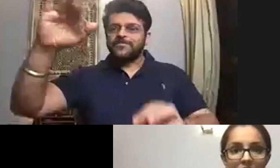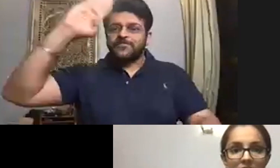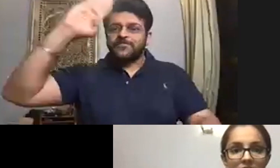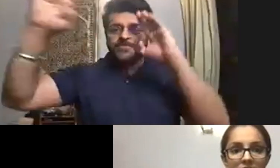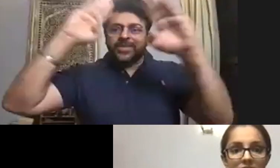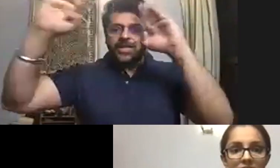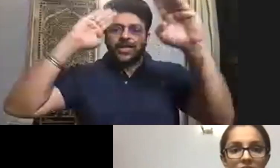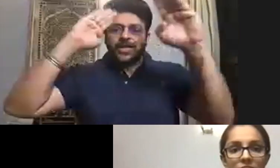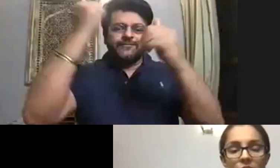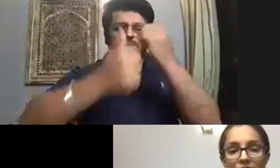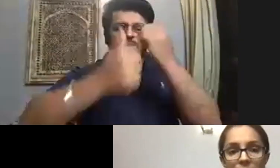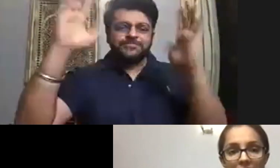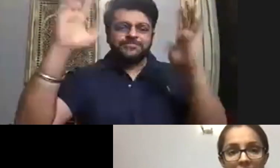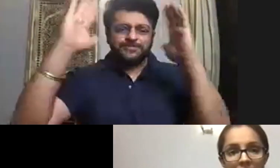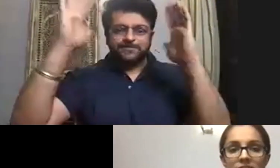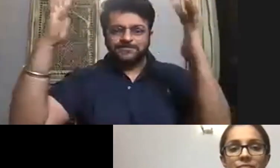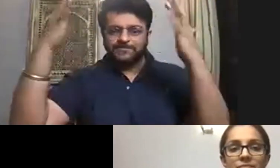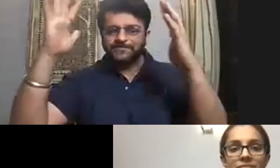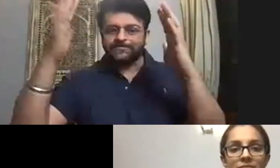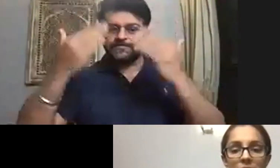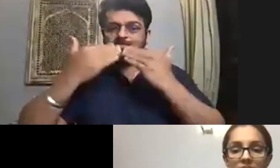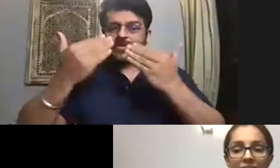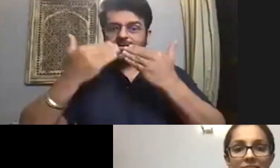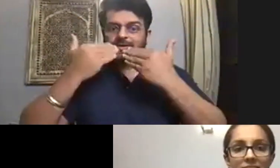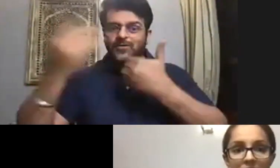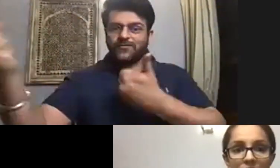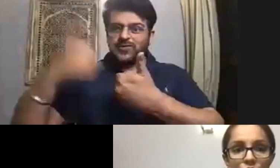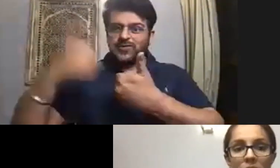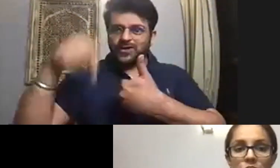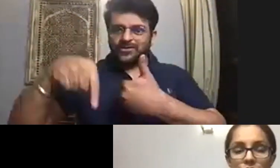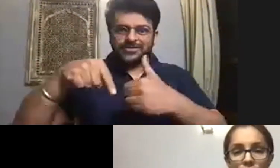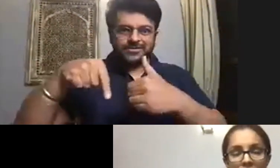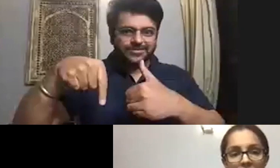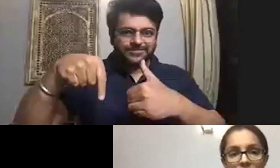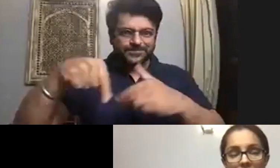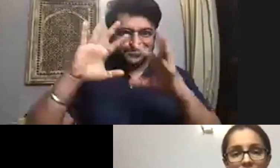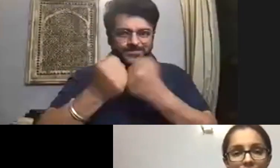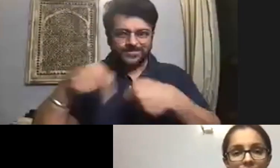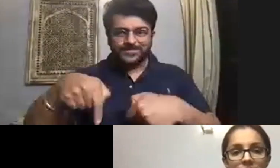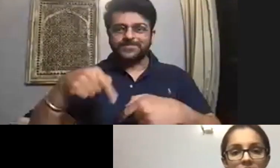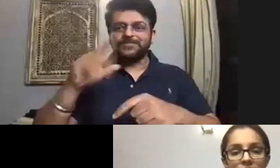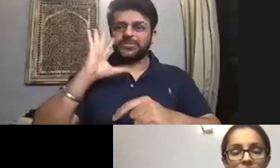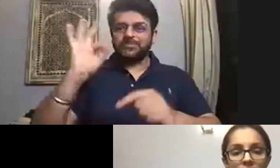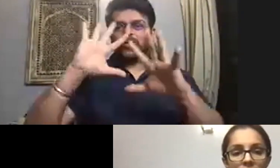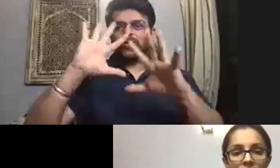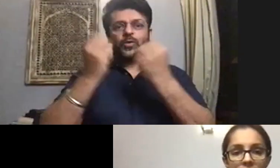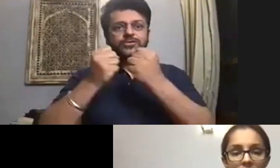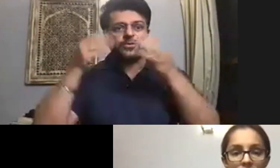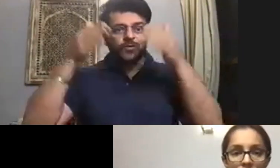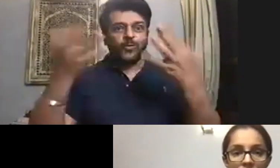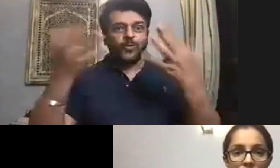All right. So, hello, everyone. Waving hands. Thank you so much for joining in today for